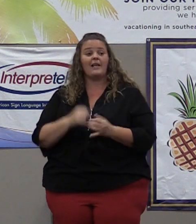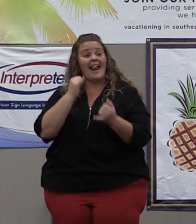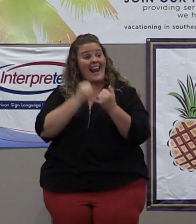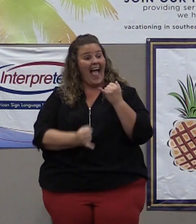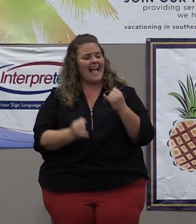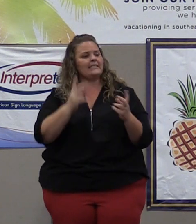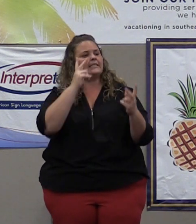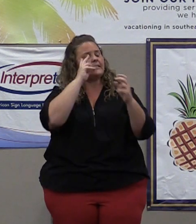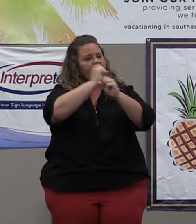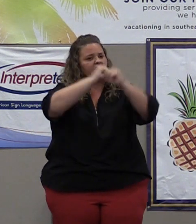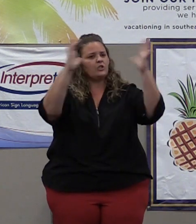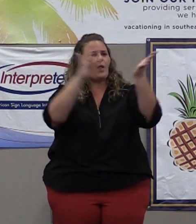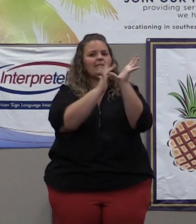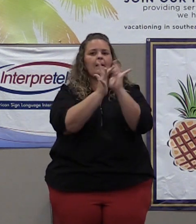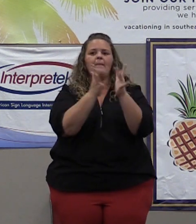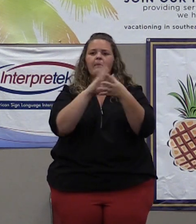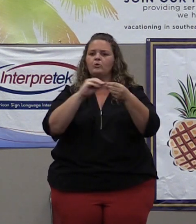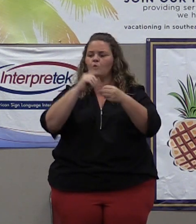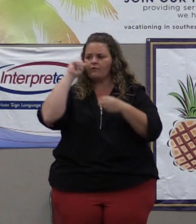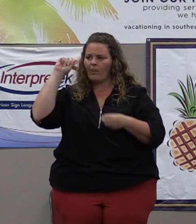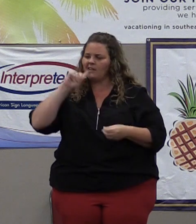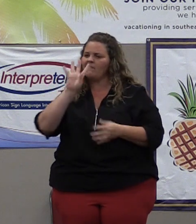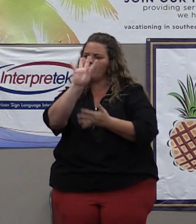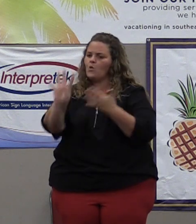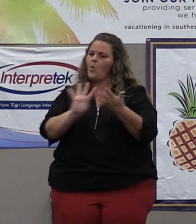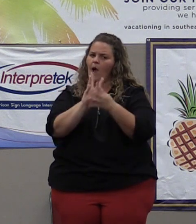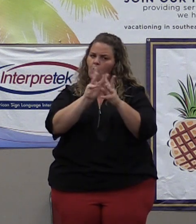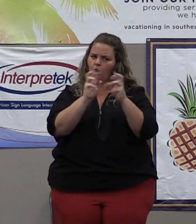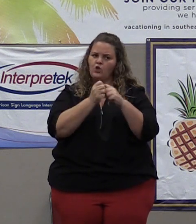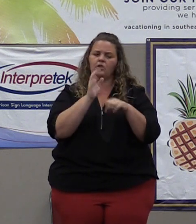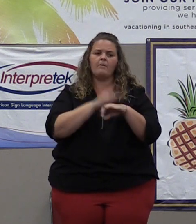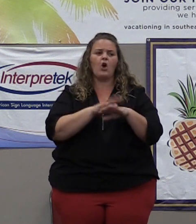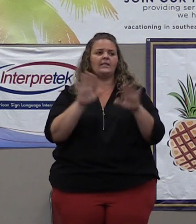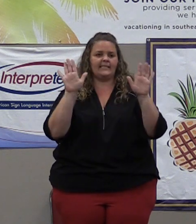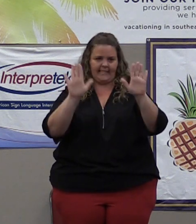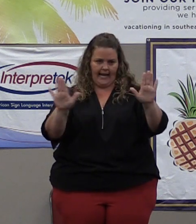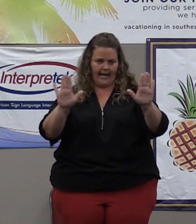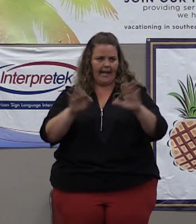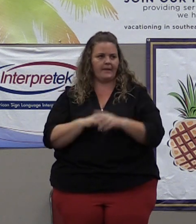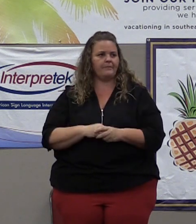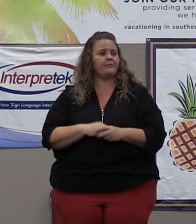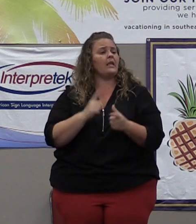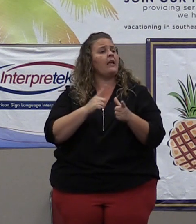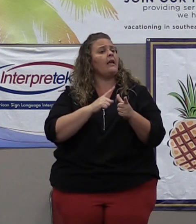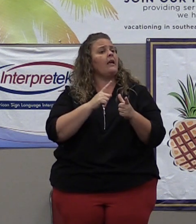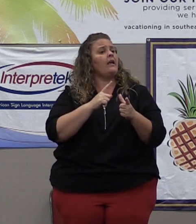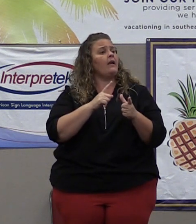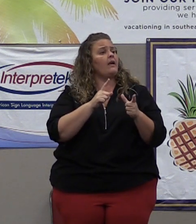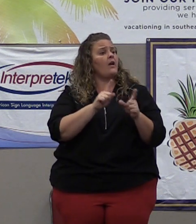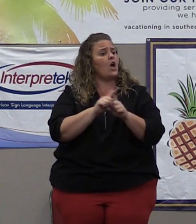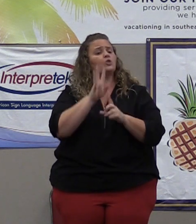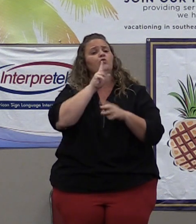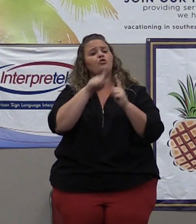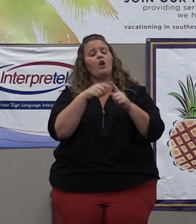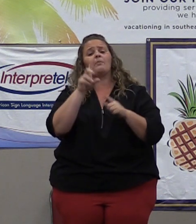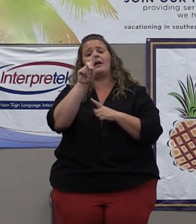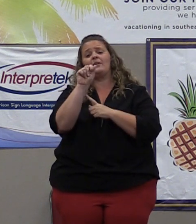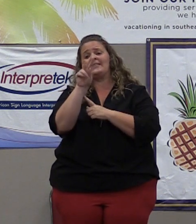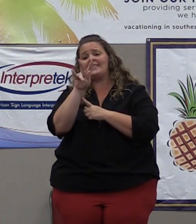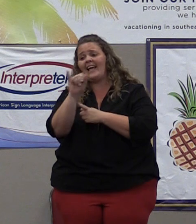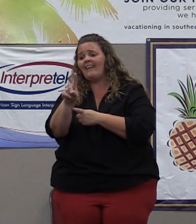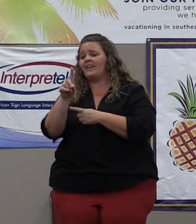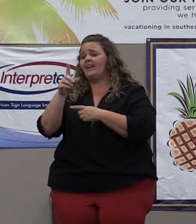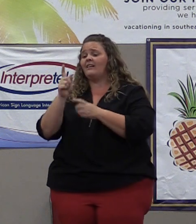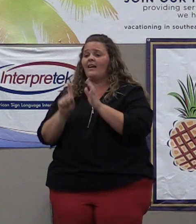is visualizing Bible stories for the deaf. That'll be a 4-hour workshop on Sunday. And we're going to talk about the stories of David and Goliath, Noah